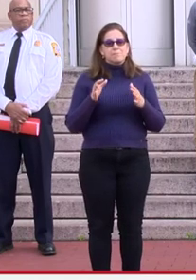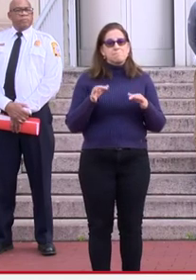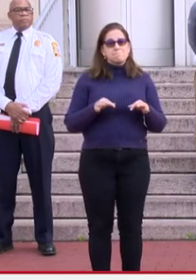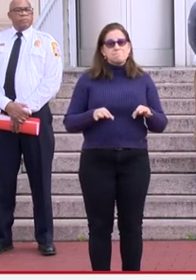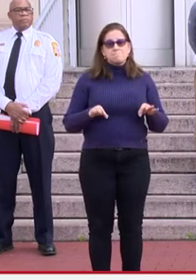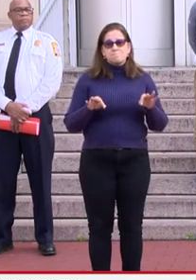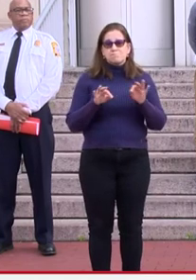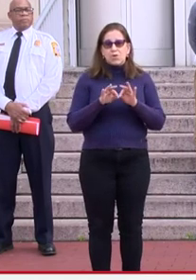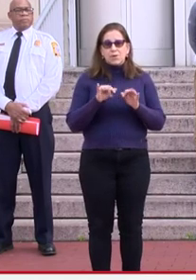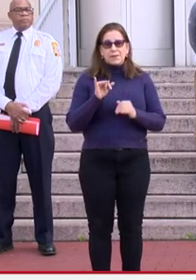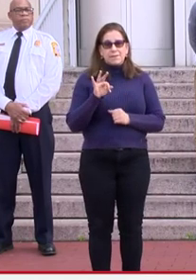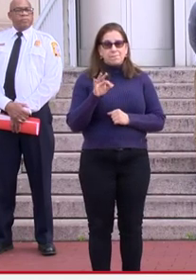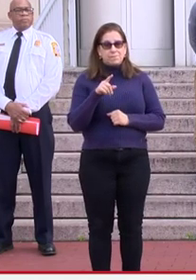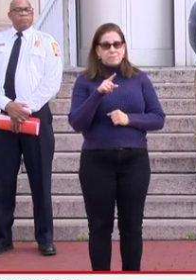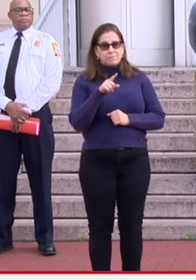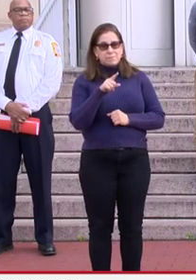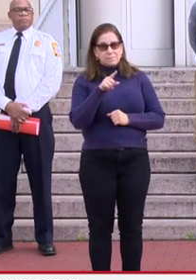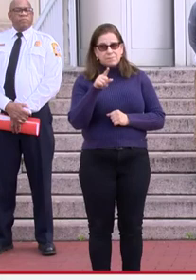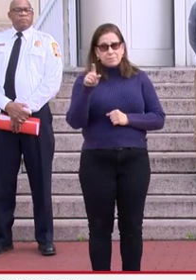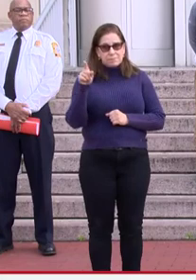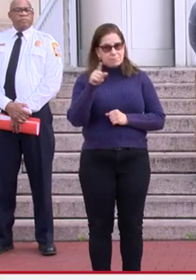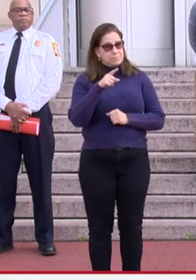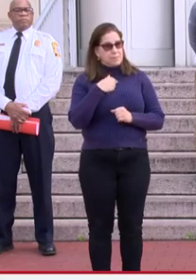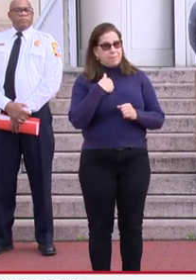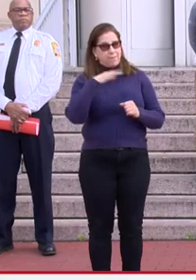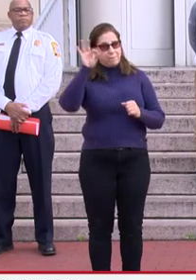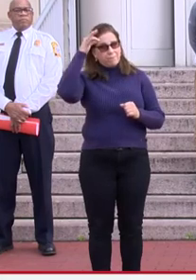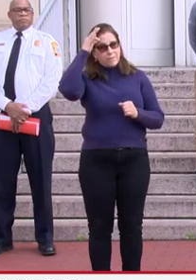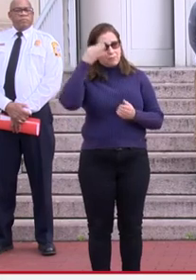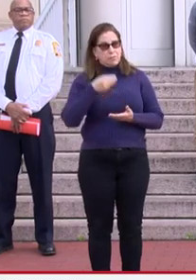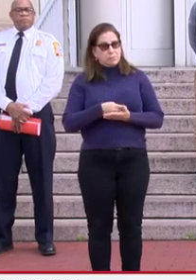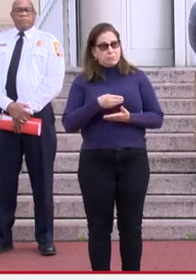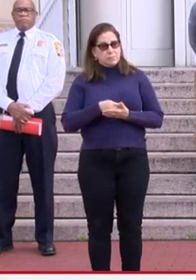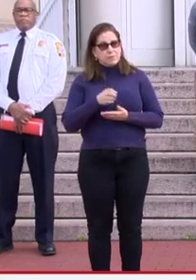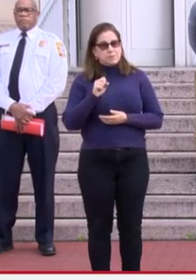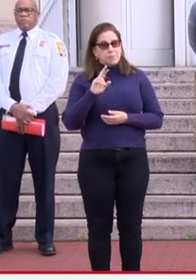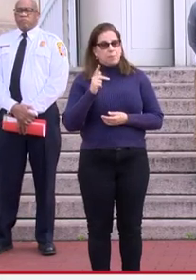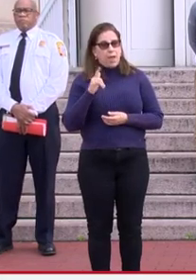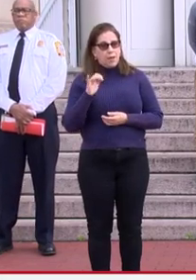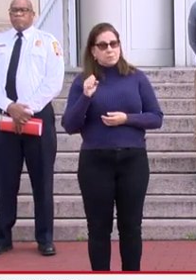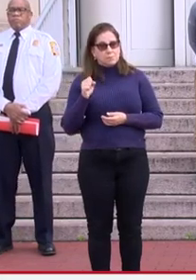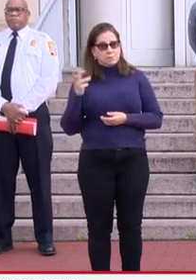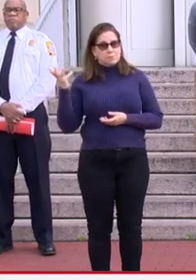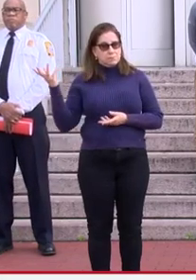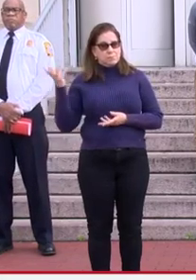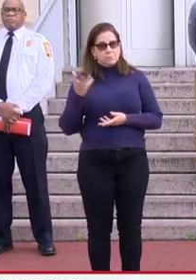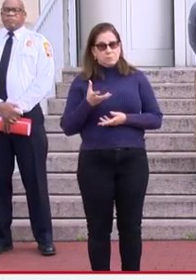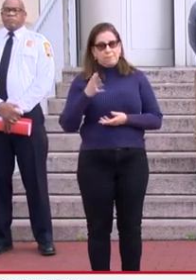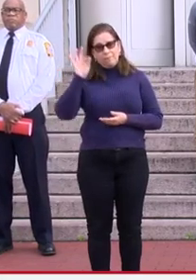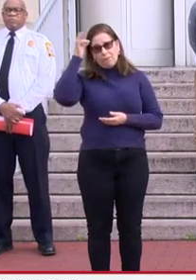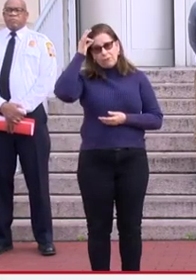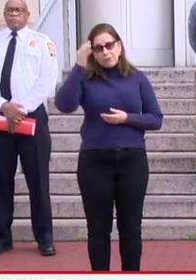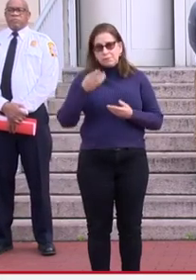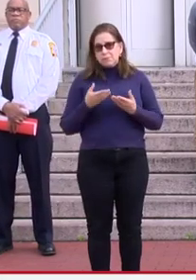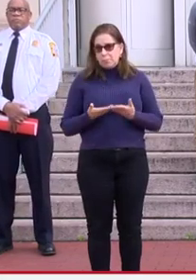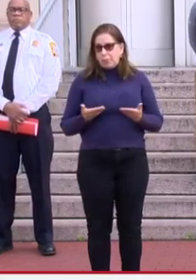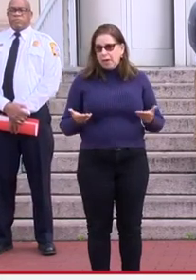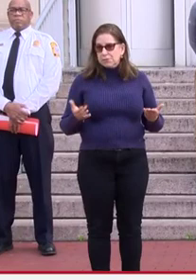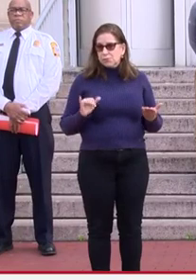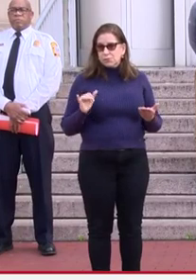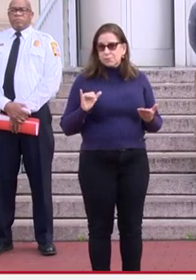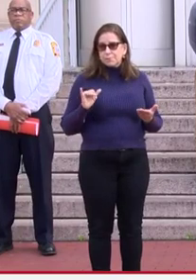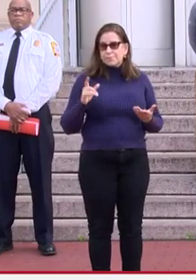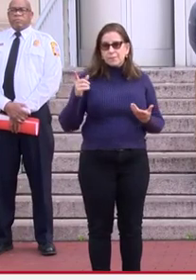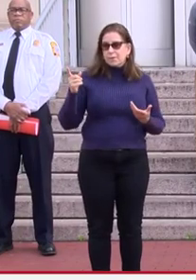federal assistance with supplies. And if the federal government is not going to do the testing, we want